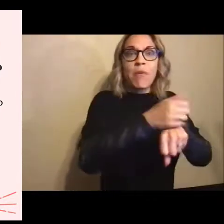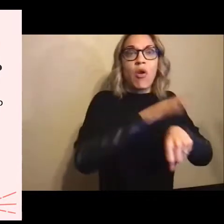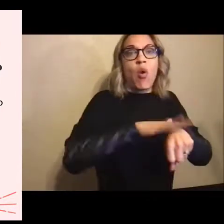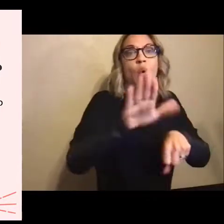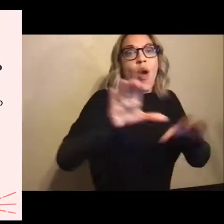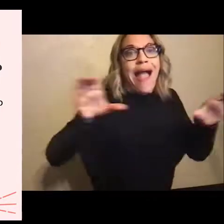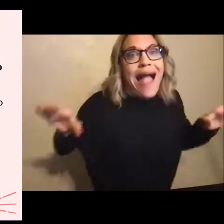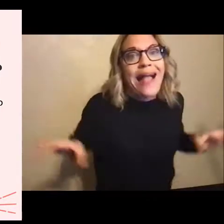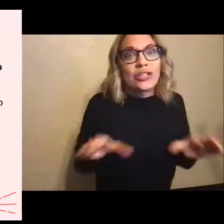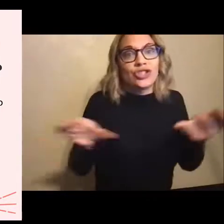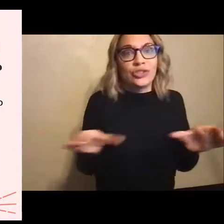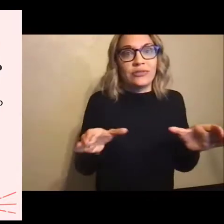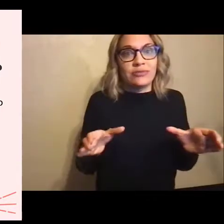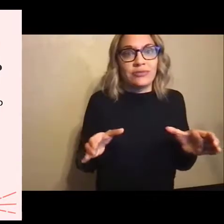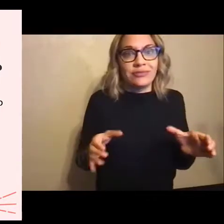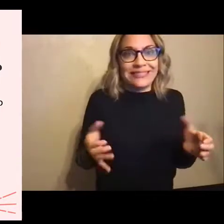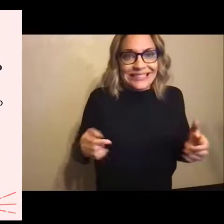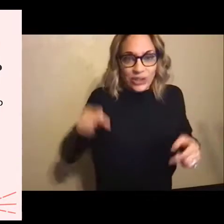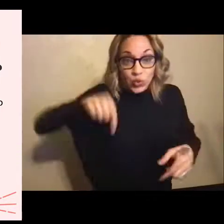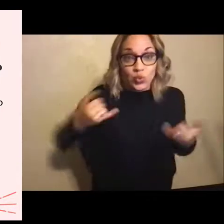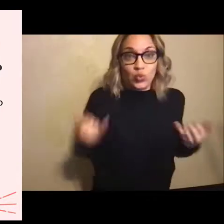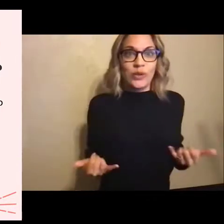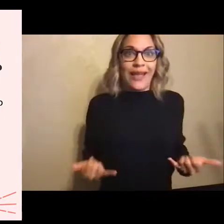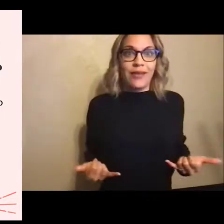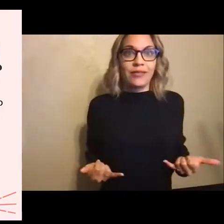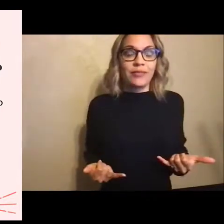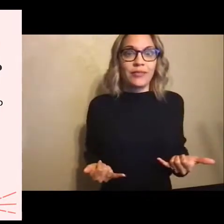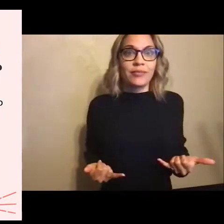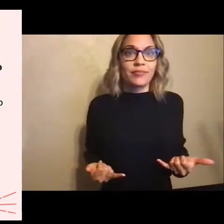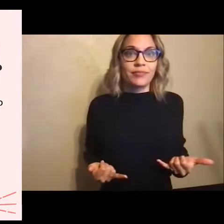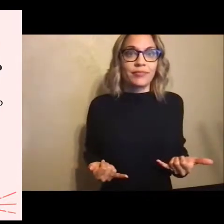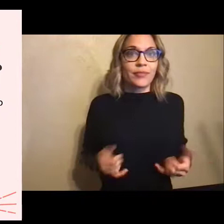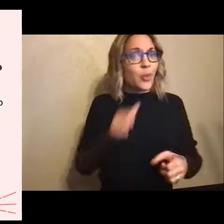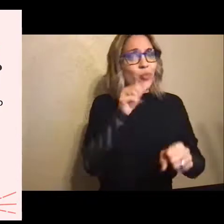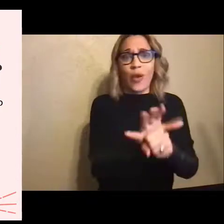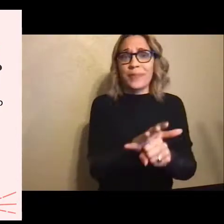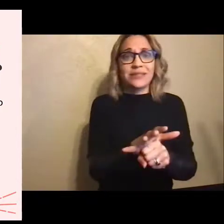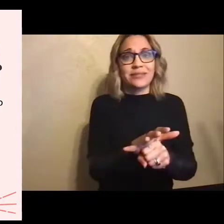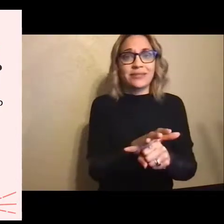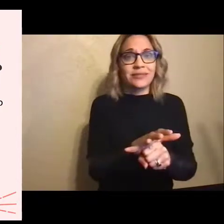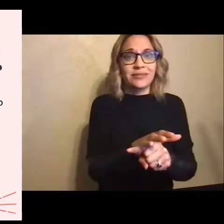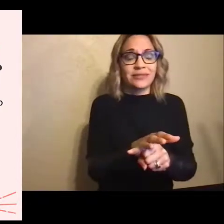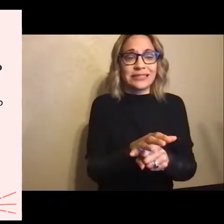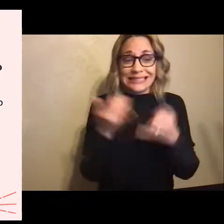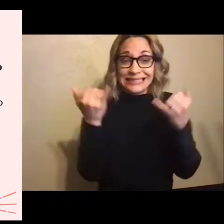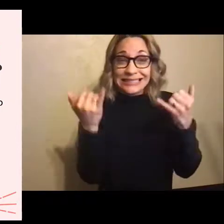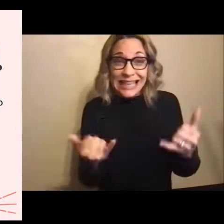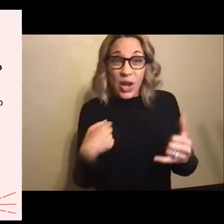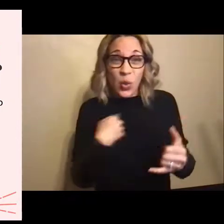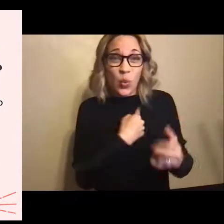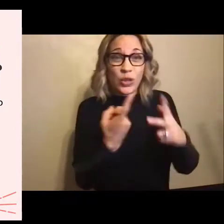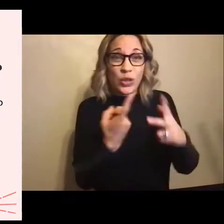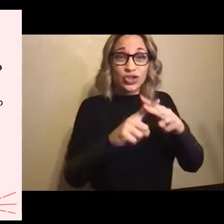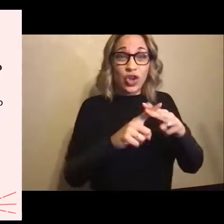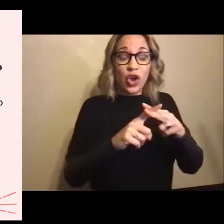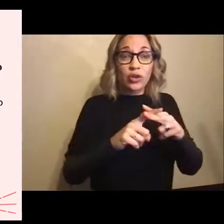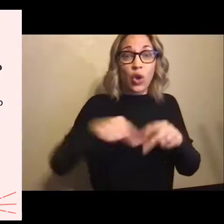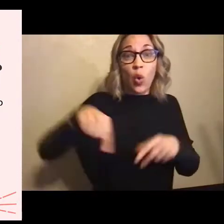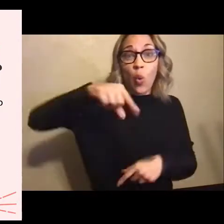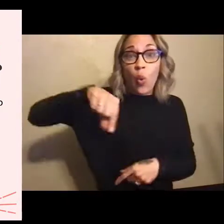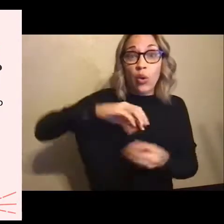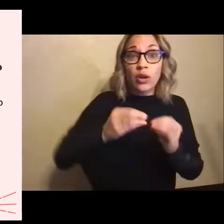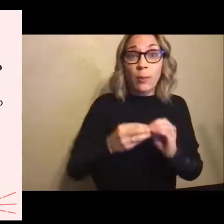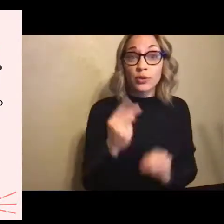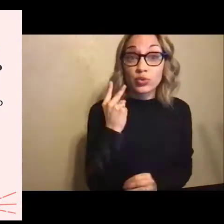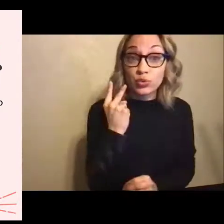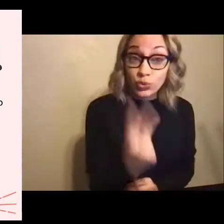These results you experience next year are based on your actions today and this year. I promise you, everything has a ripple effect.